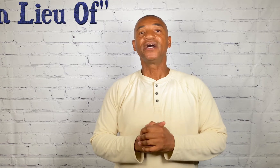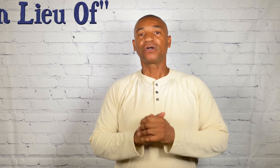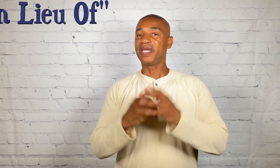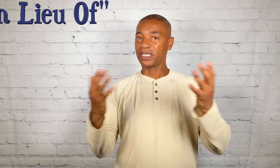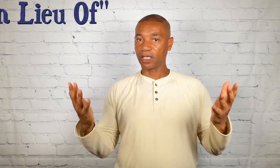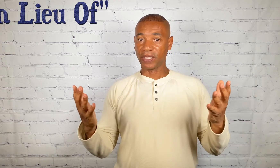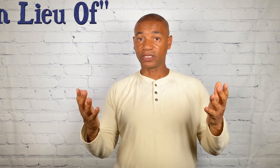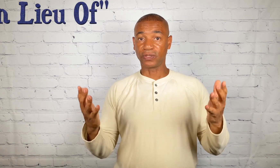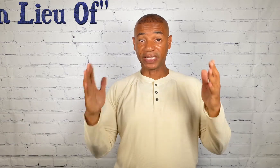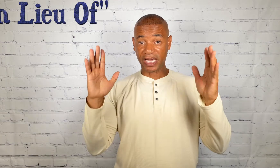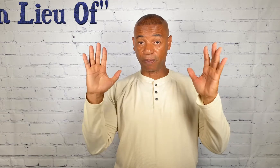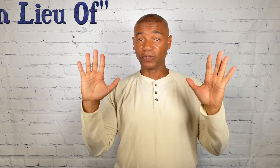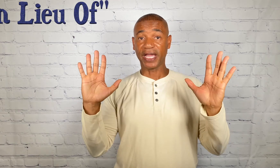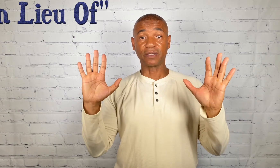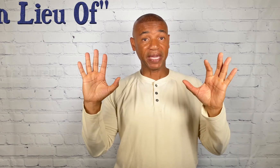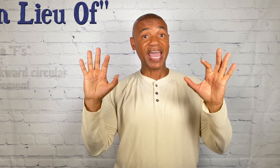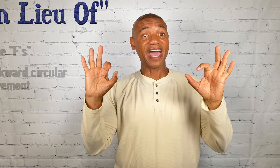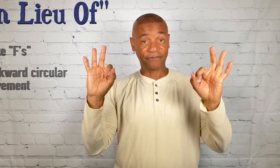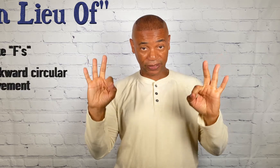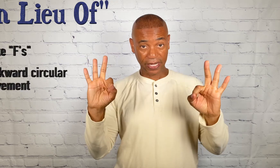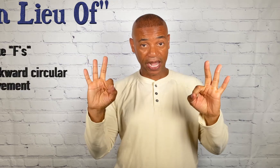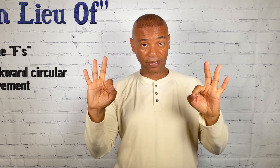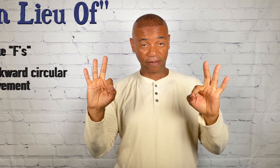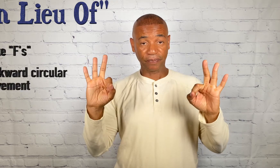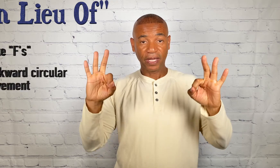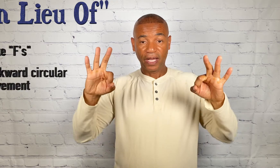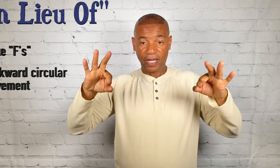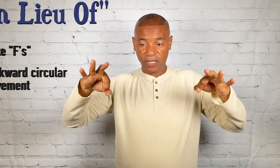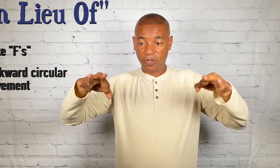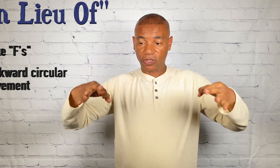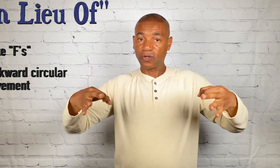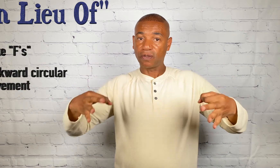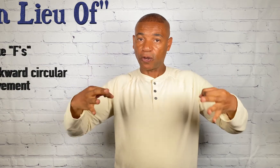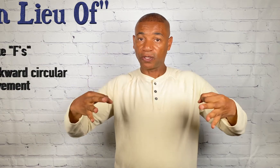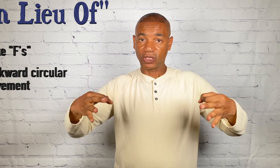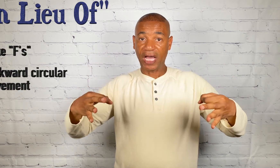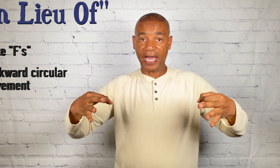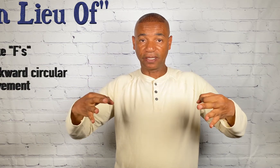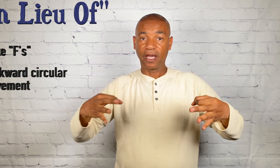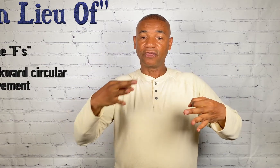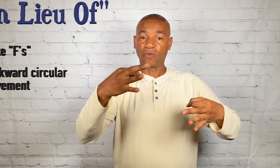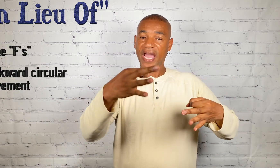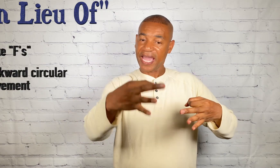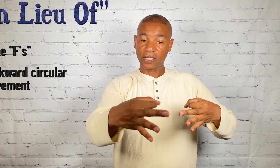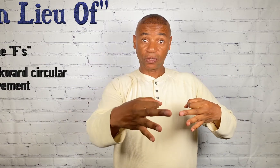So basically what I do is I take both hands and make F's out of them. Then you're going to turn them on their side. The right hand is going to